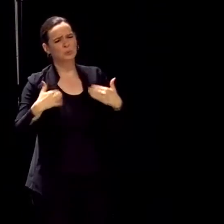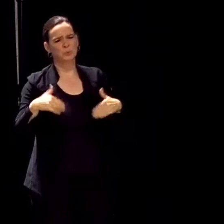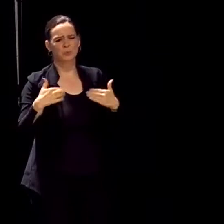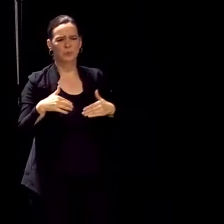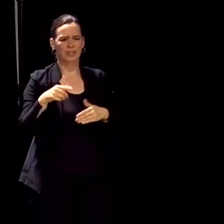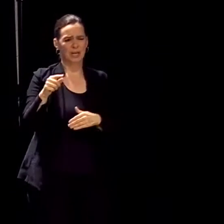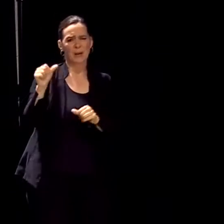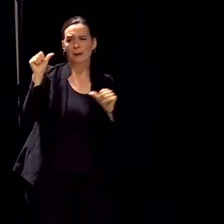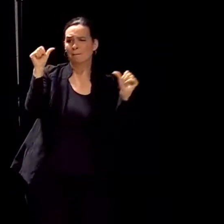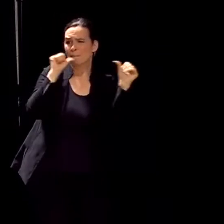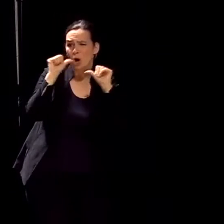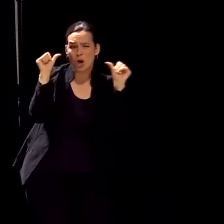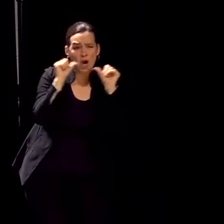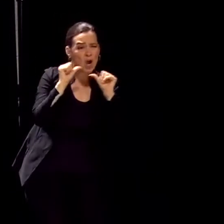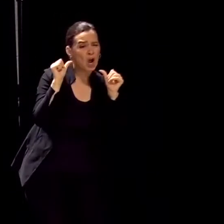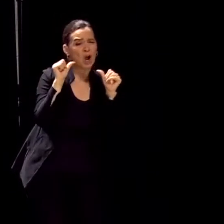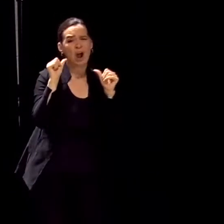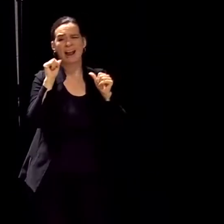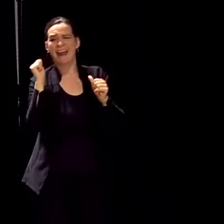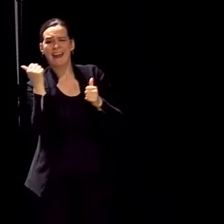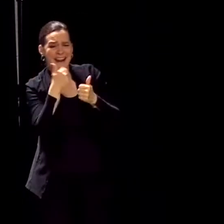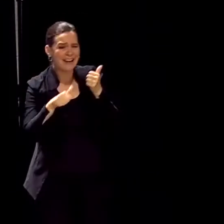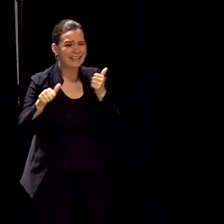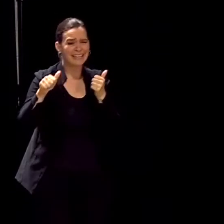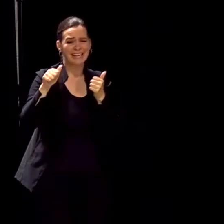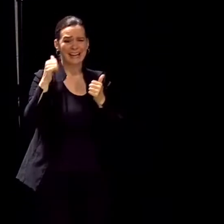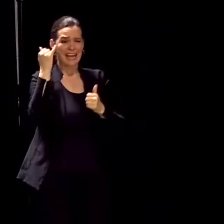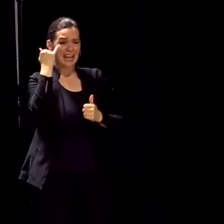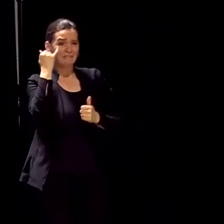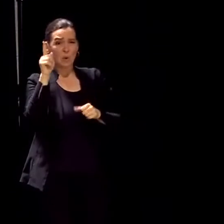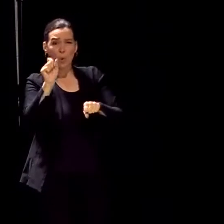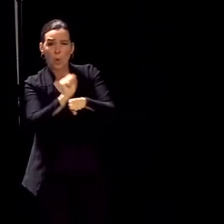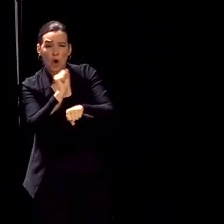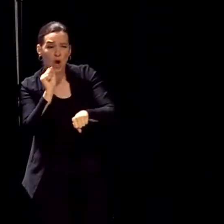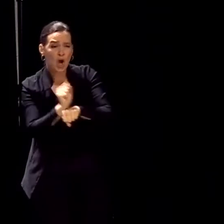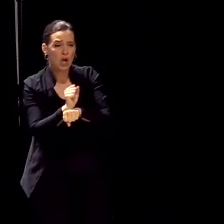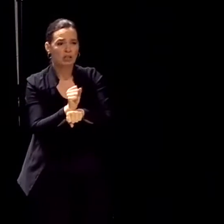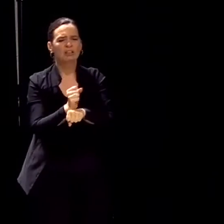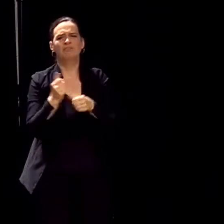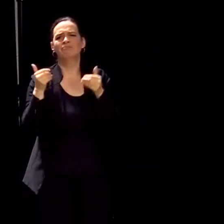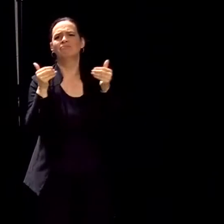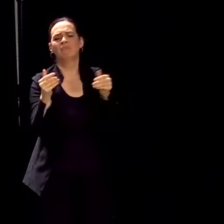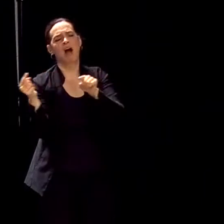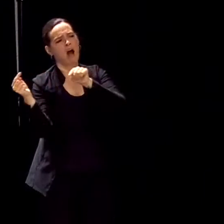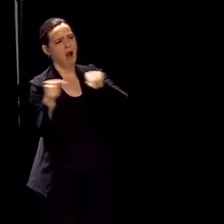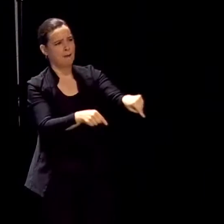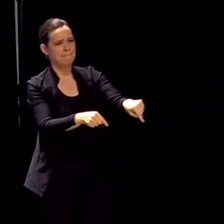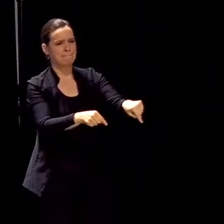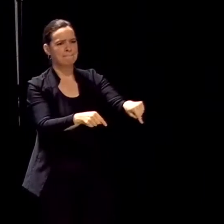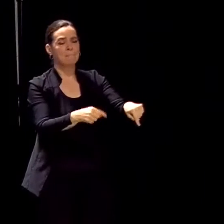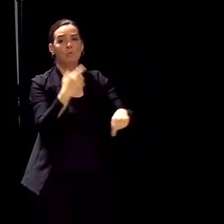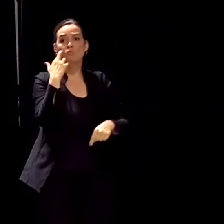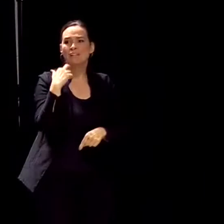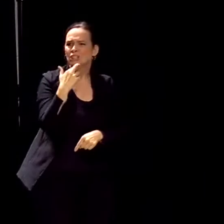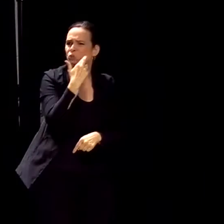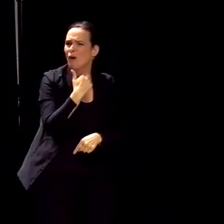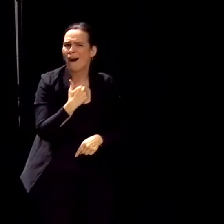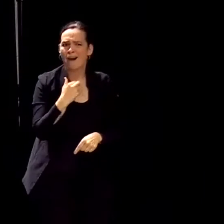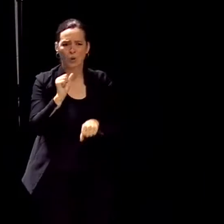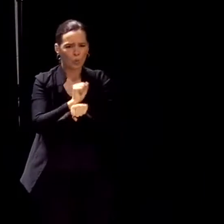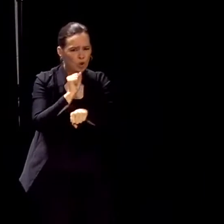industry that's had lots of cases for COVID, this is rapid testing. Only if you're asymptomatic, though. If you're symptomatic, you got to go to another